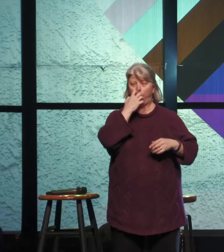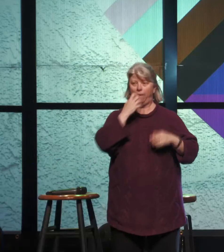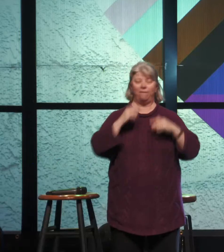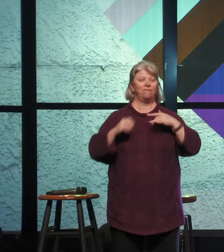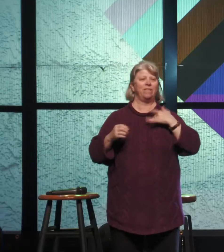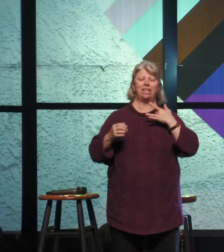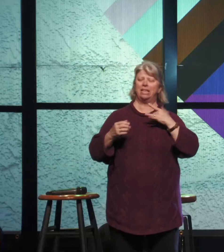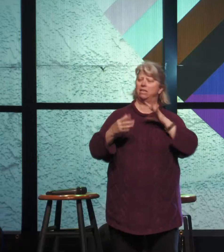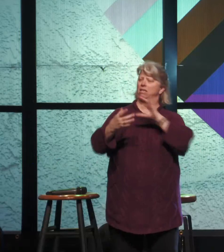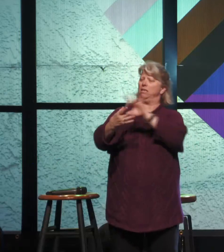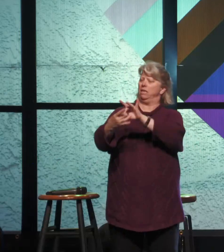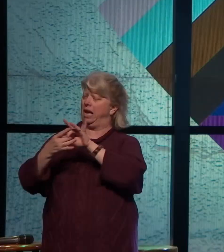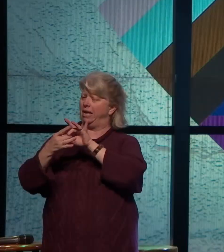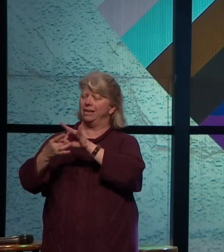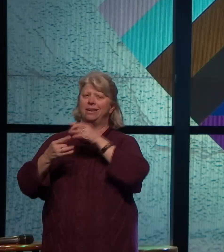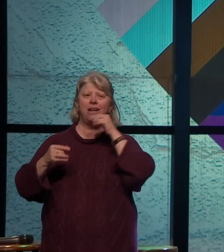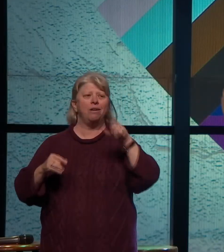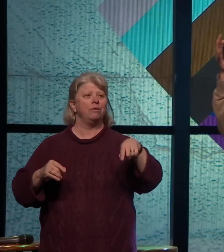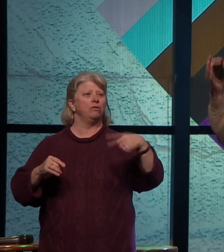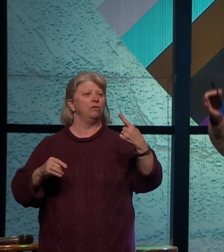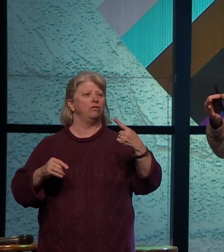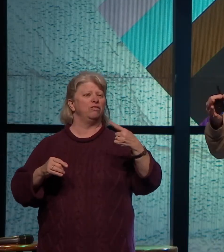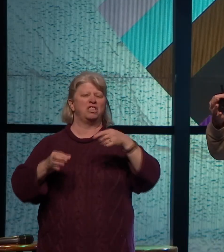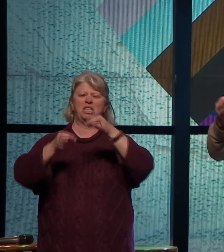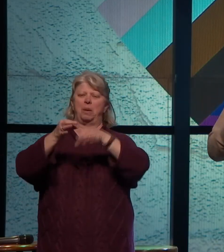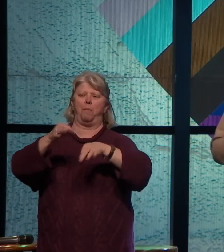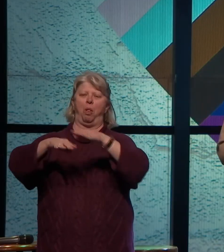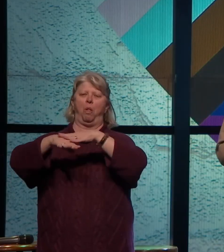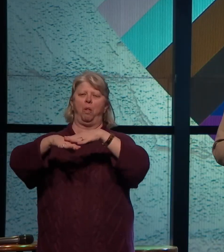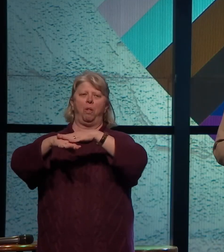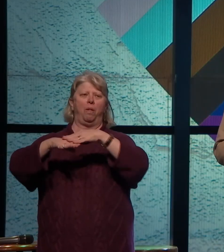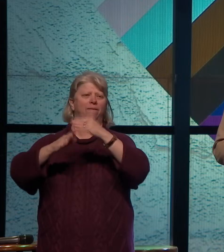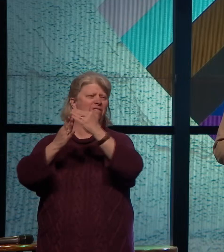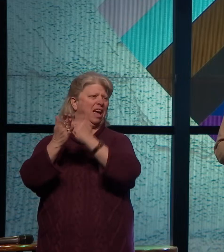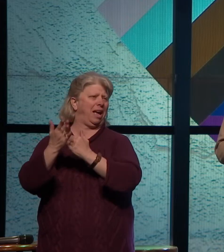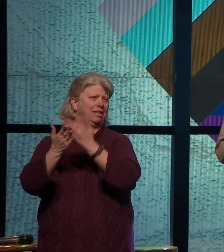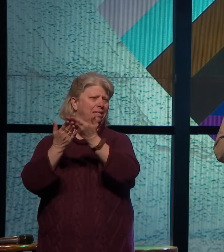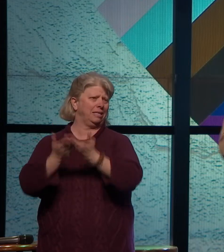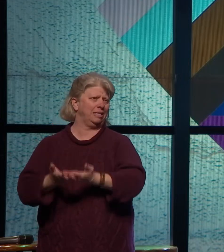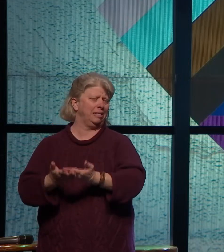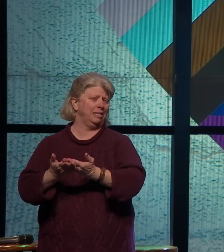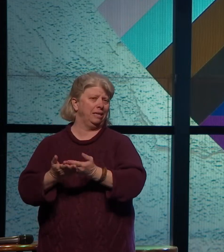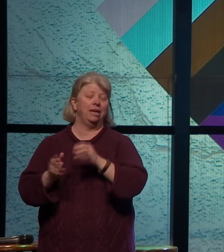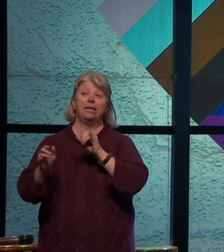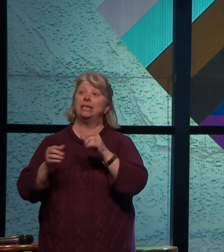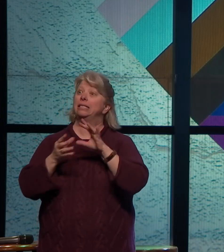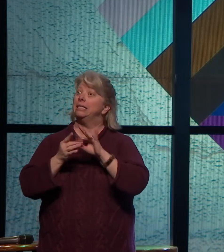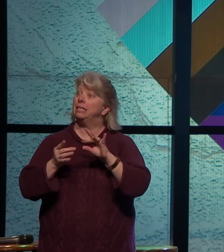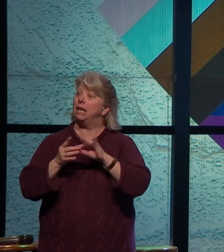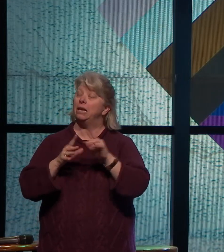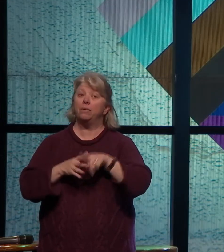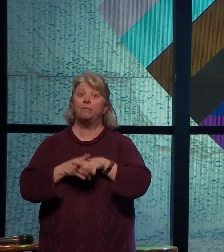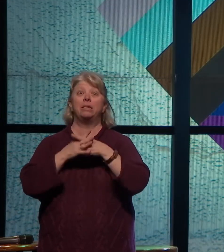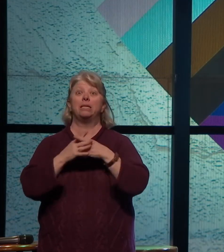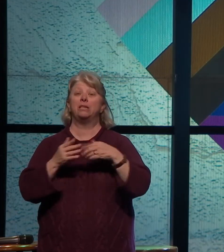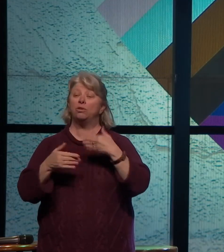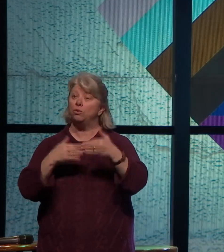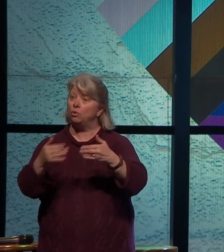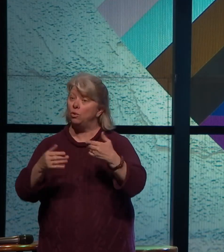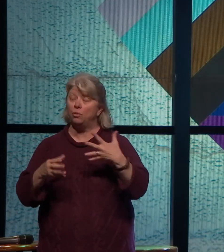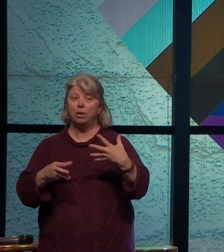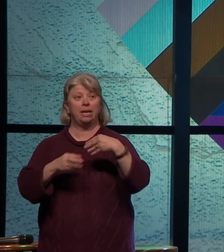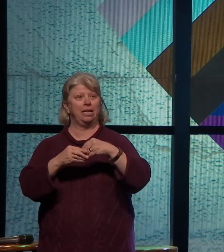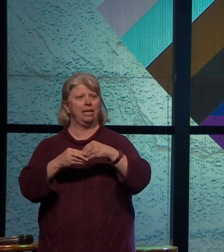like connectivity that goes beyond just simple facts. But like we said at the very beginning of this series, like we're in